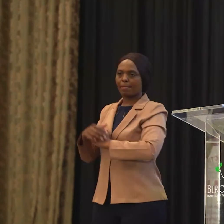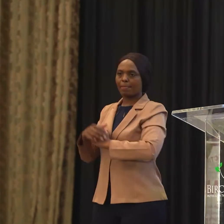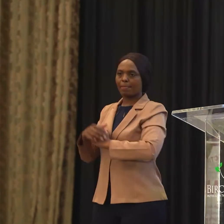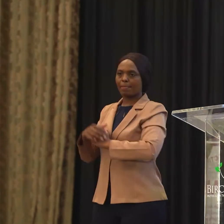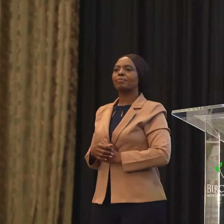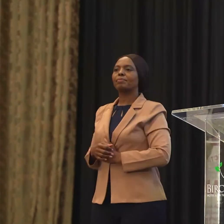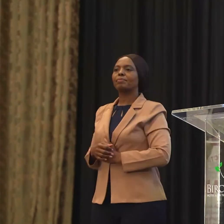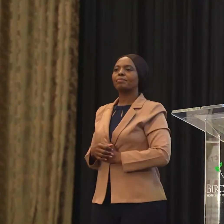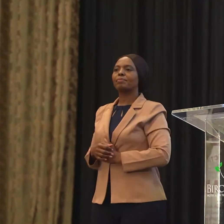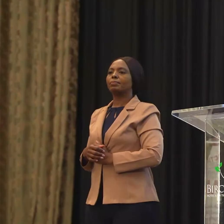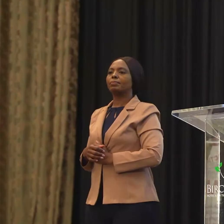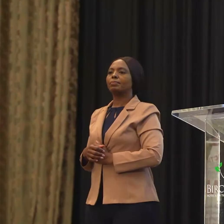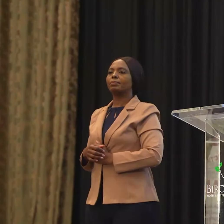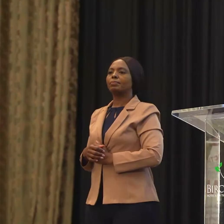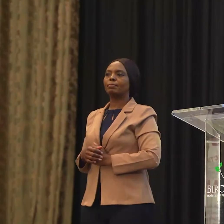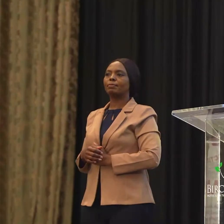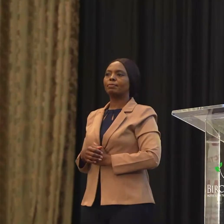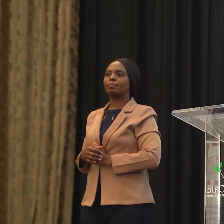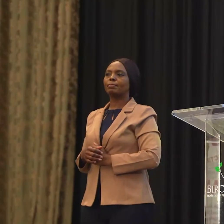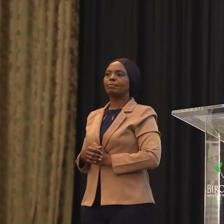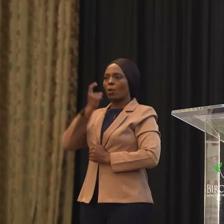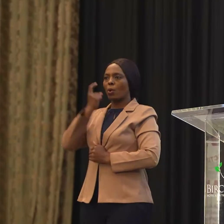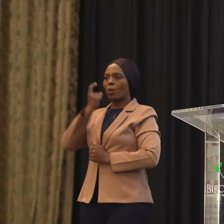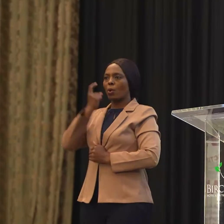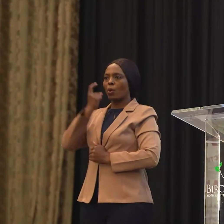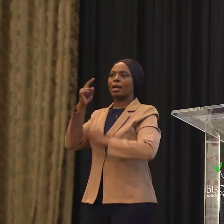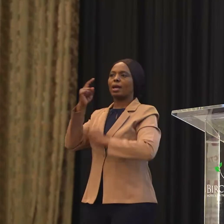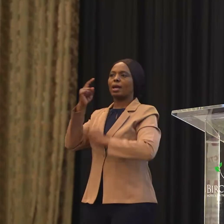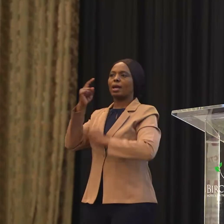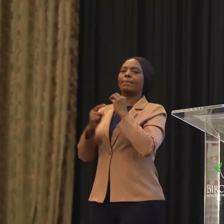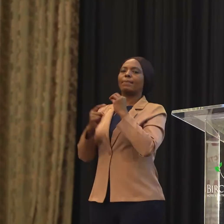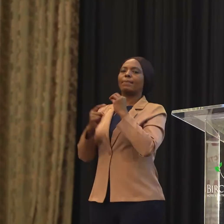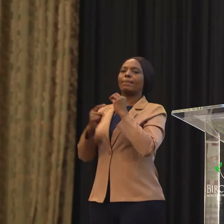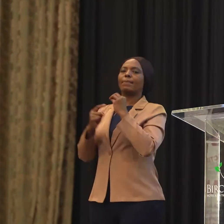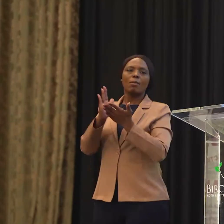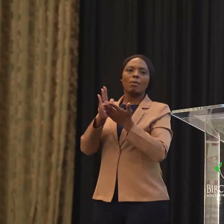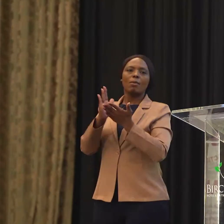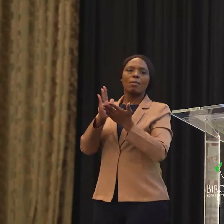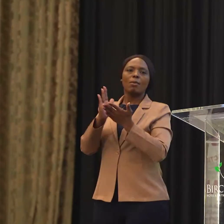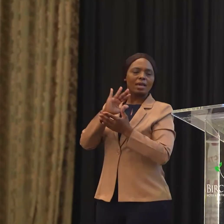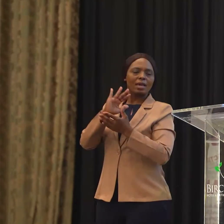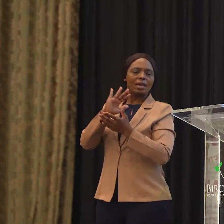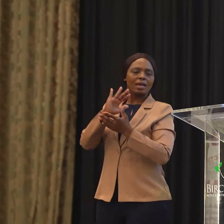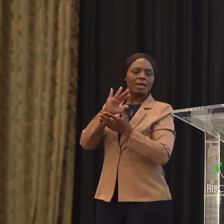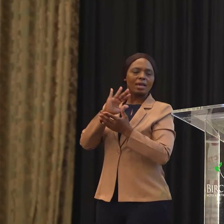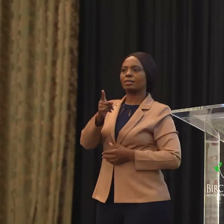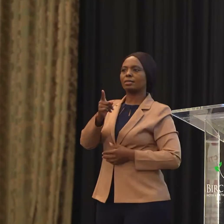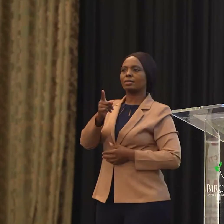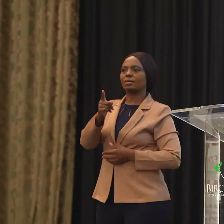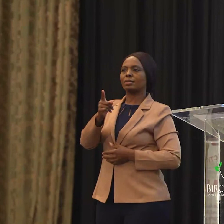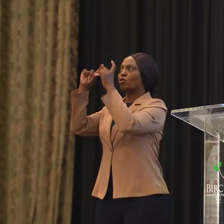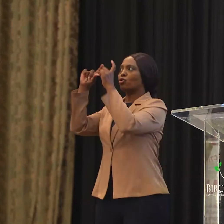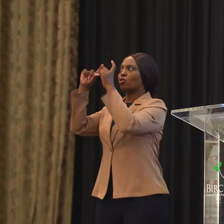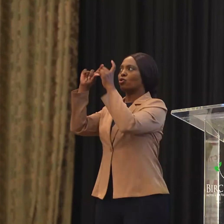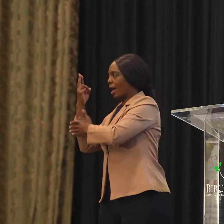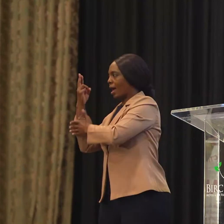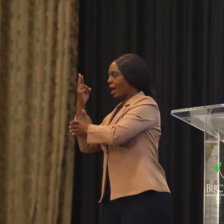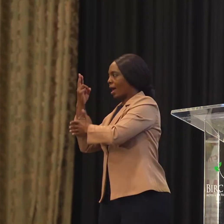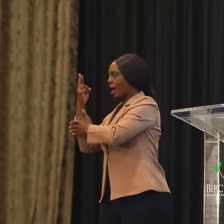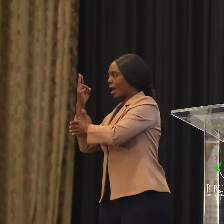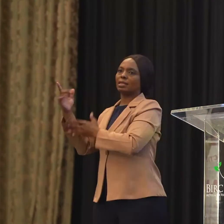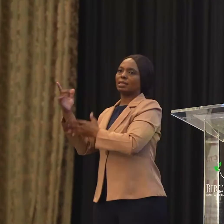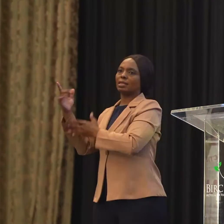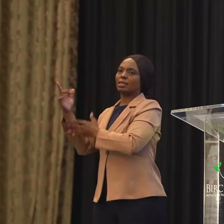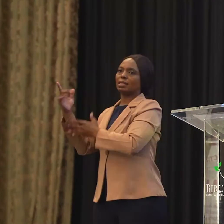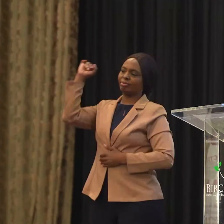was questions around some of cases by Human Rights Commissions being rejected or not being